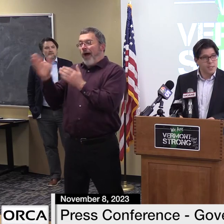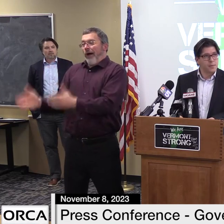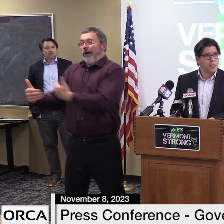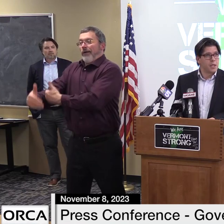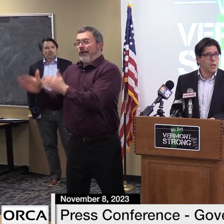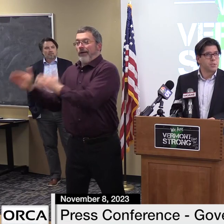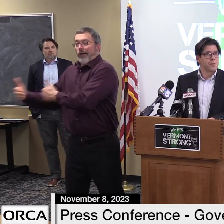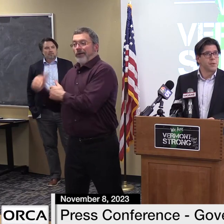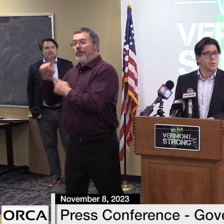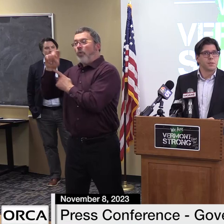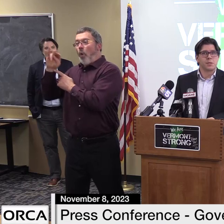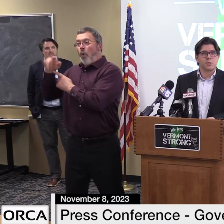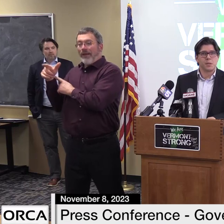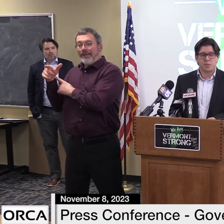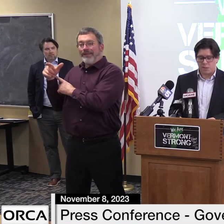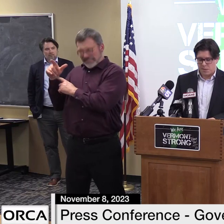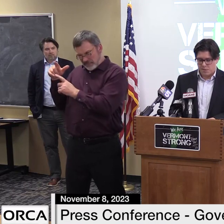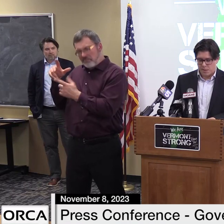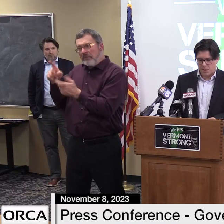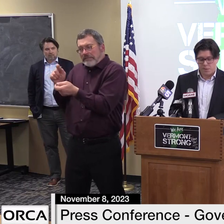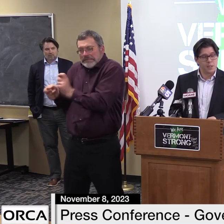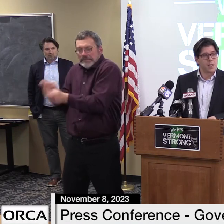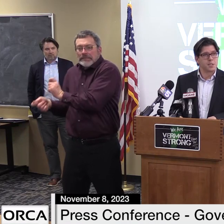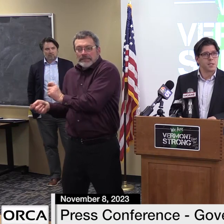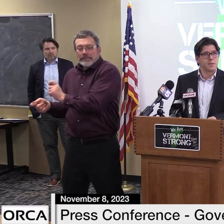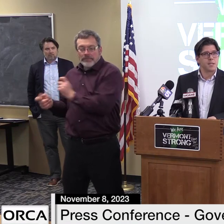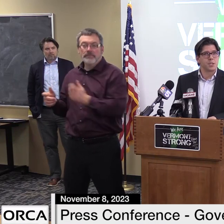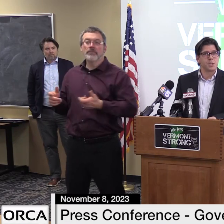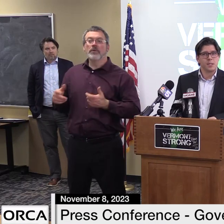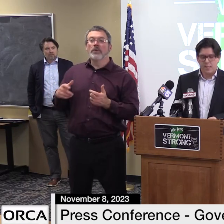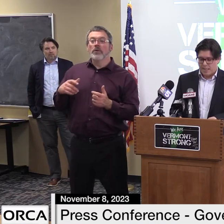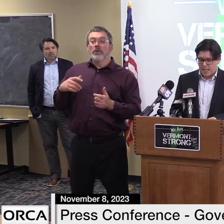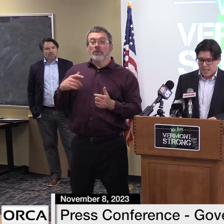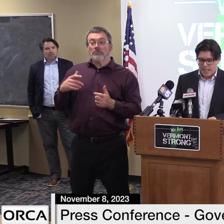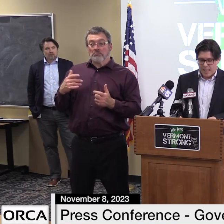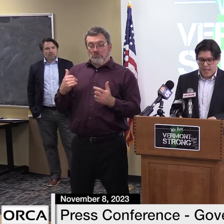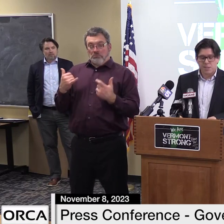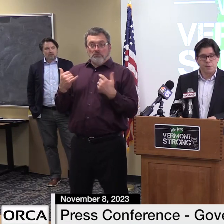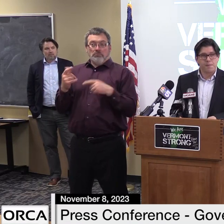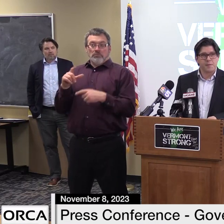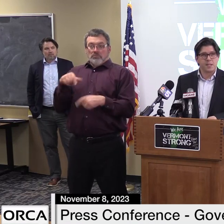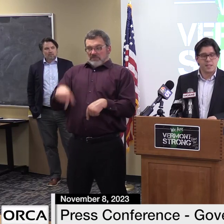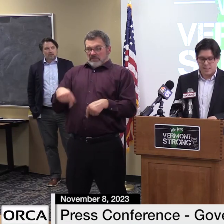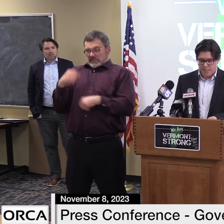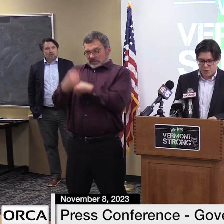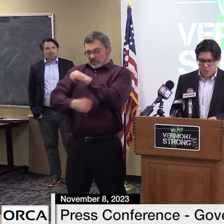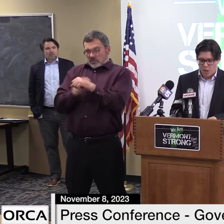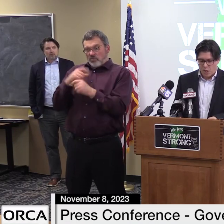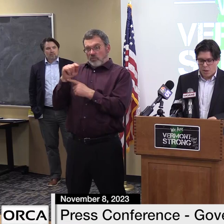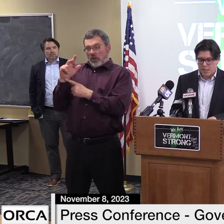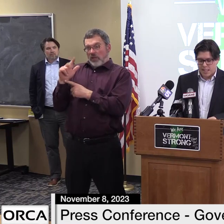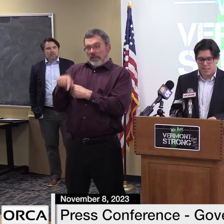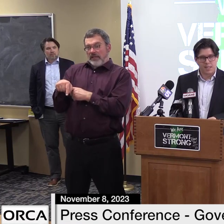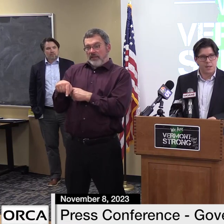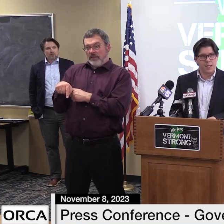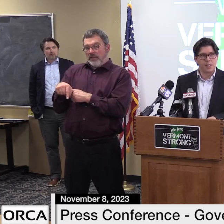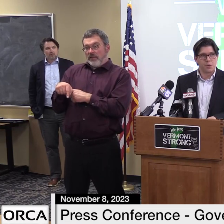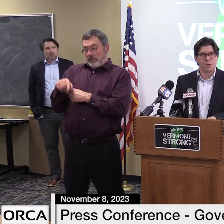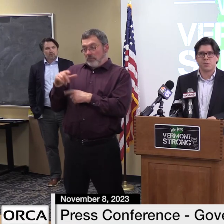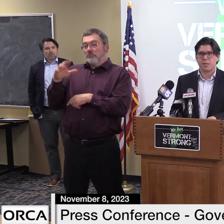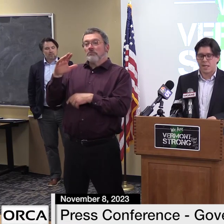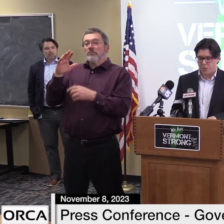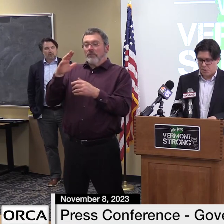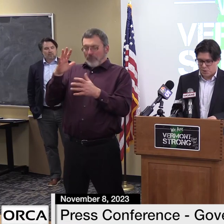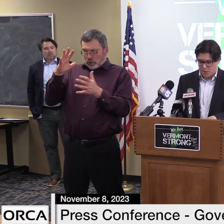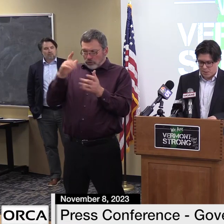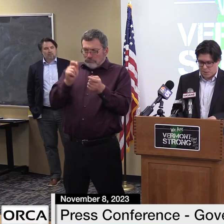We collectively acknowledged further during the 2023 legislative session that Act 250 exemptions are necessary in